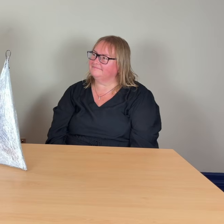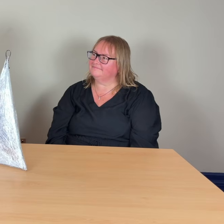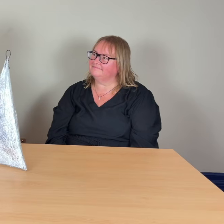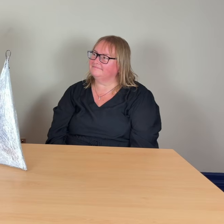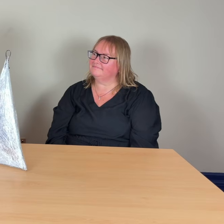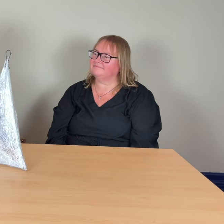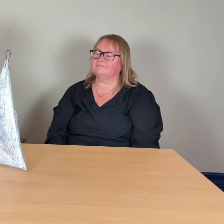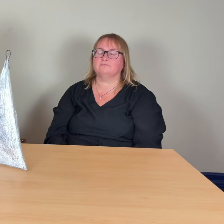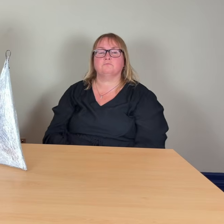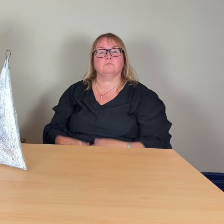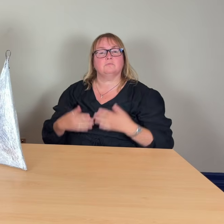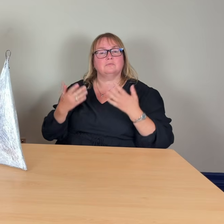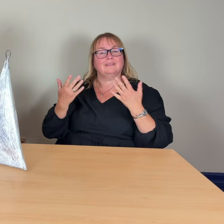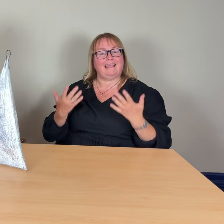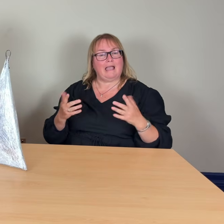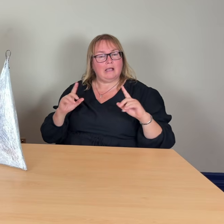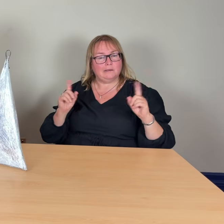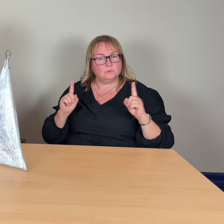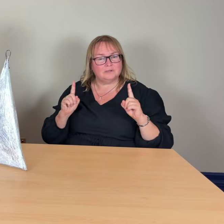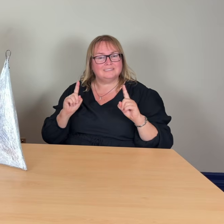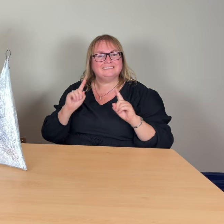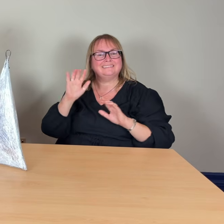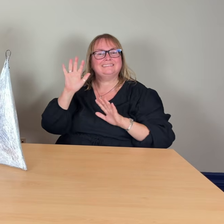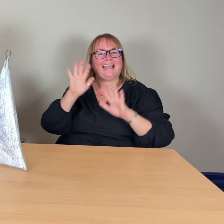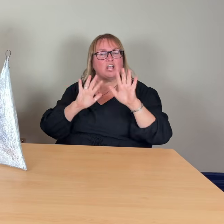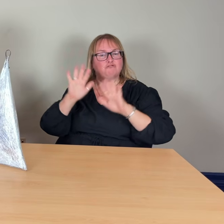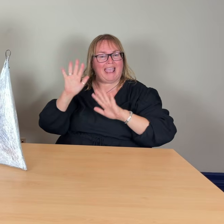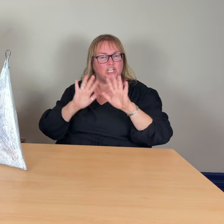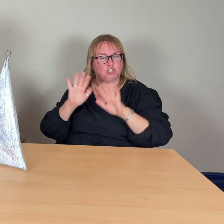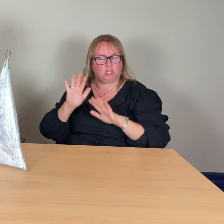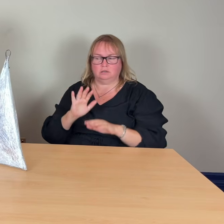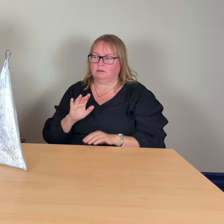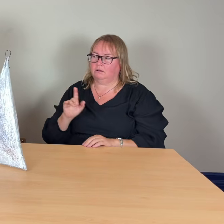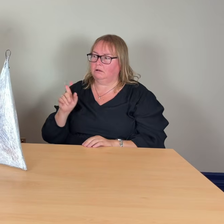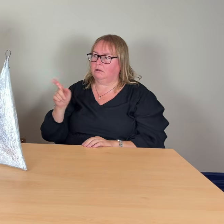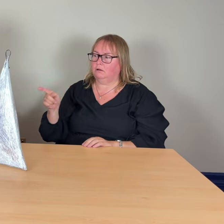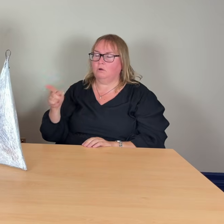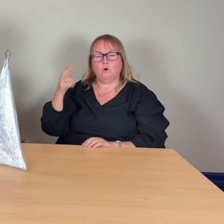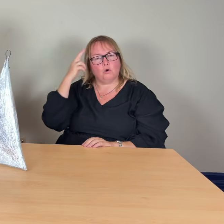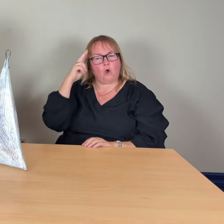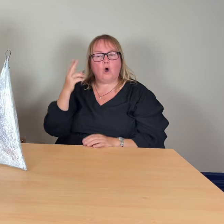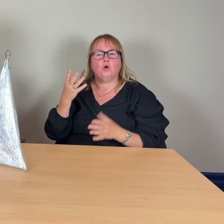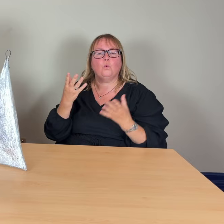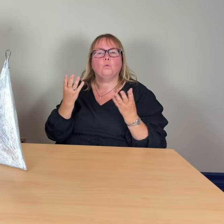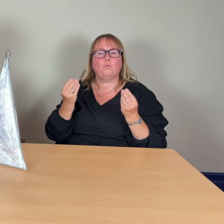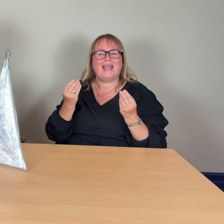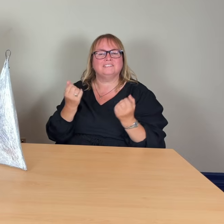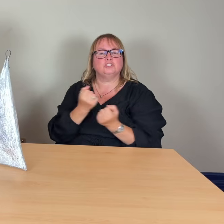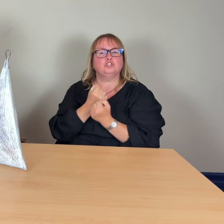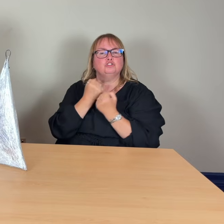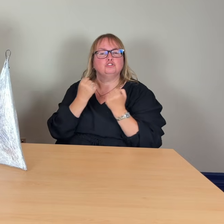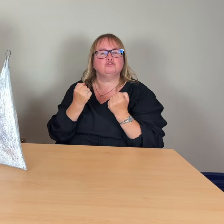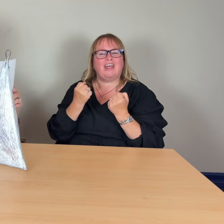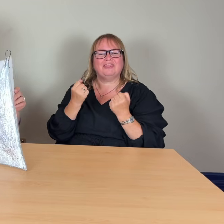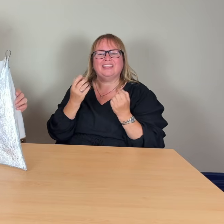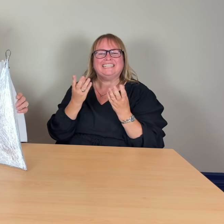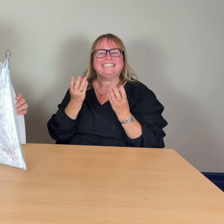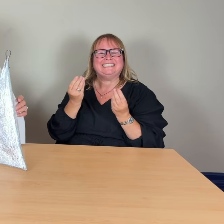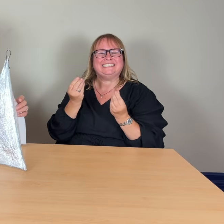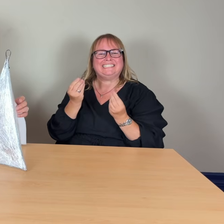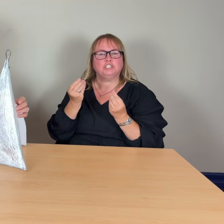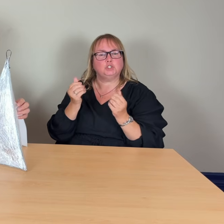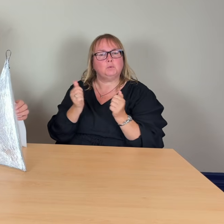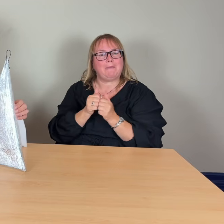We're now coming to decoration of our lantern. We use wet strength tissue paper that I have cut to